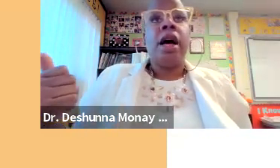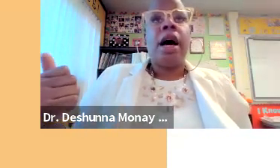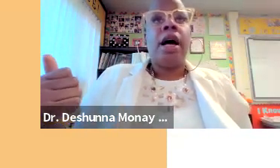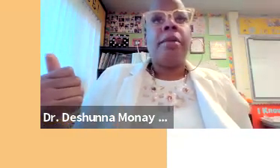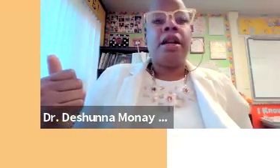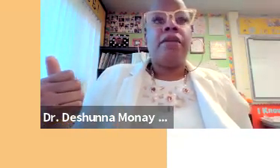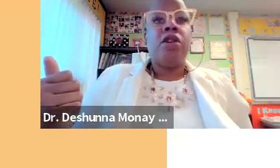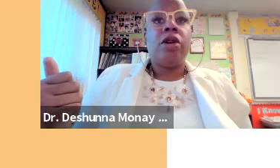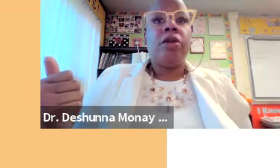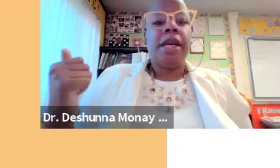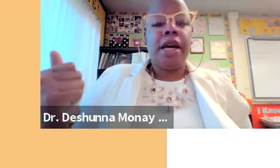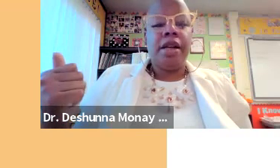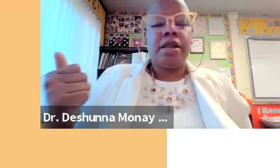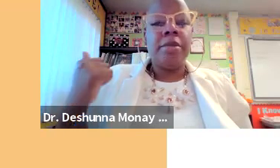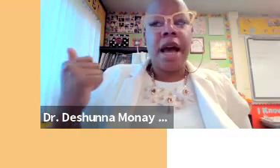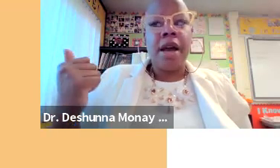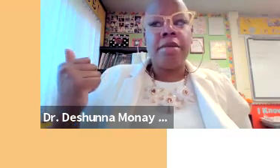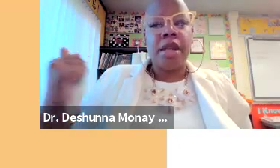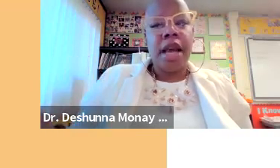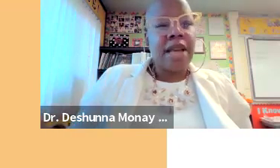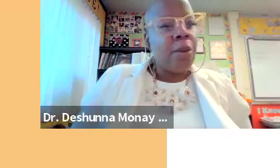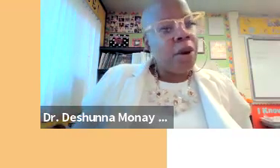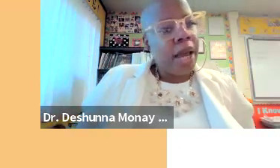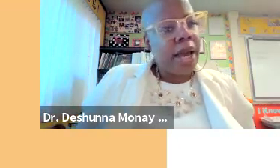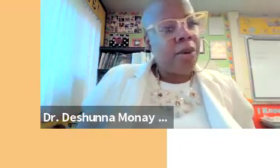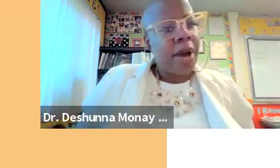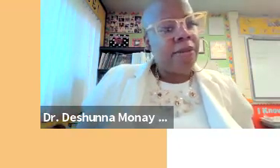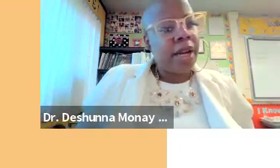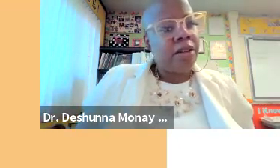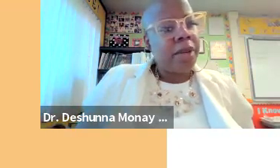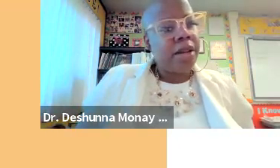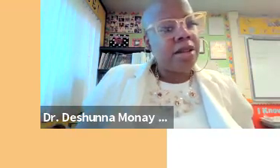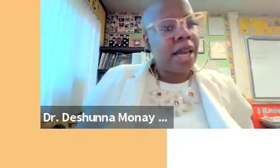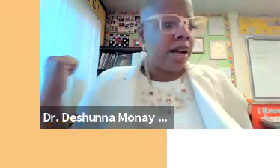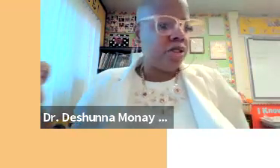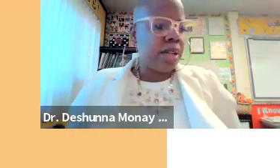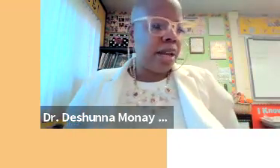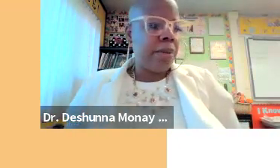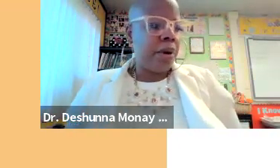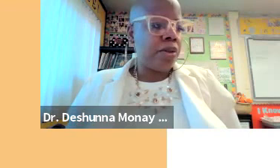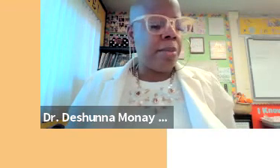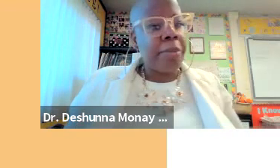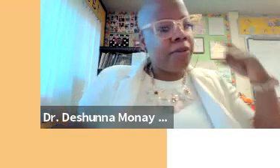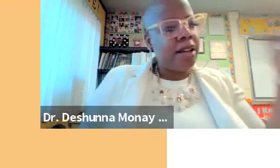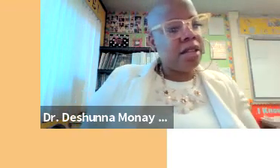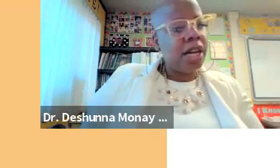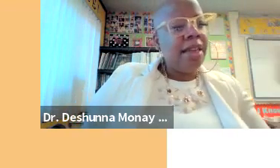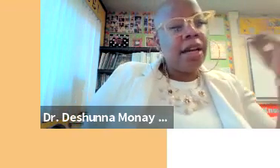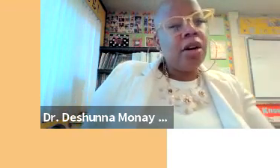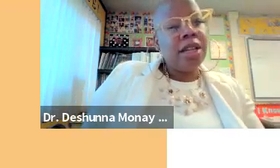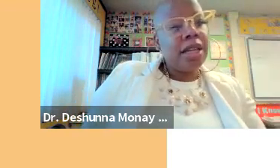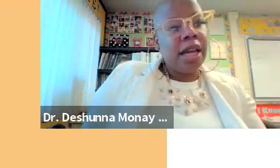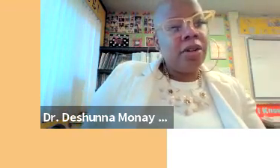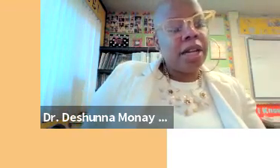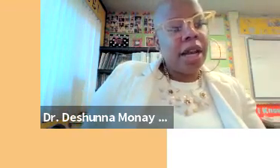withdrawn individuals, because sometimes, yes, I want to hang out with my friends because they understand me most, and my professor,